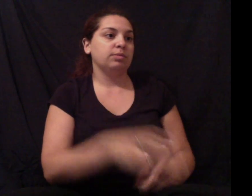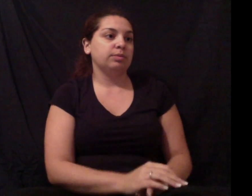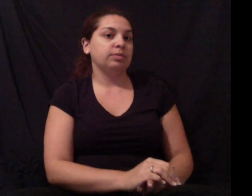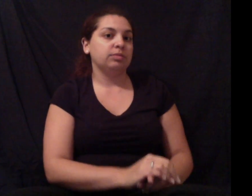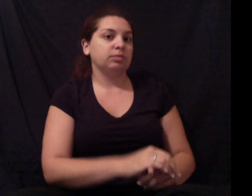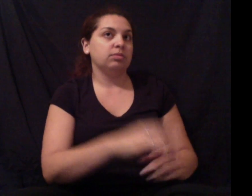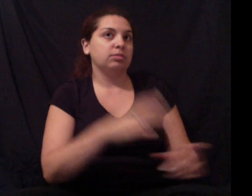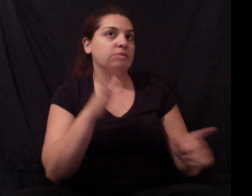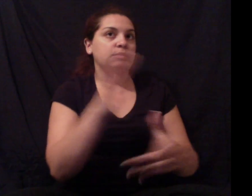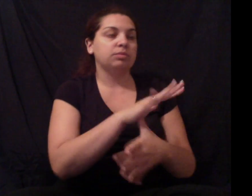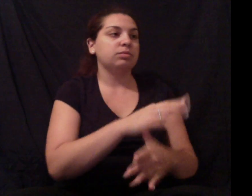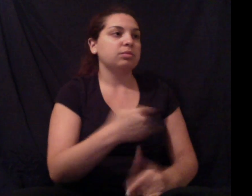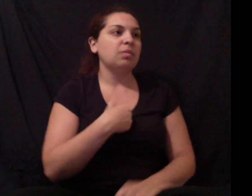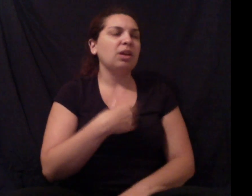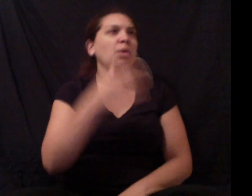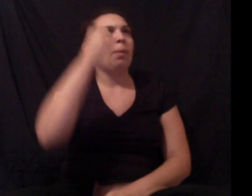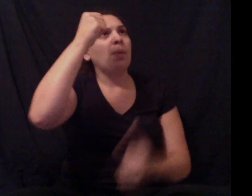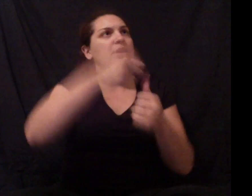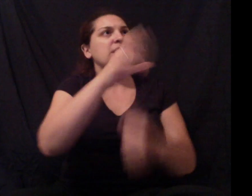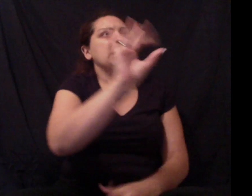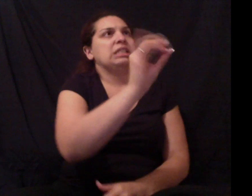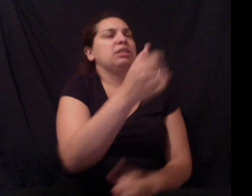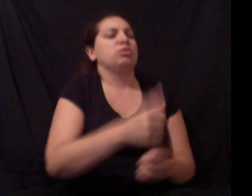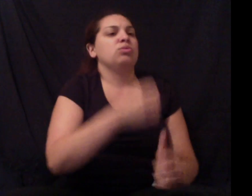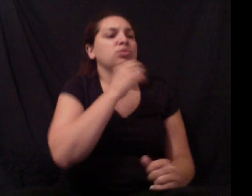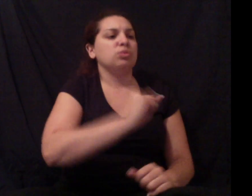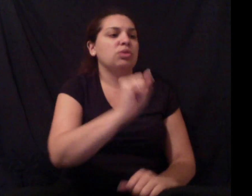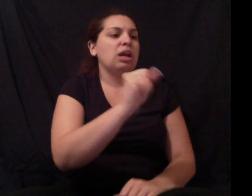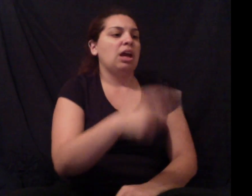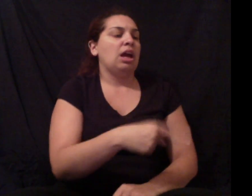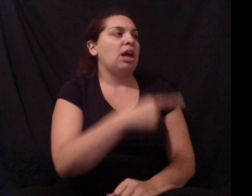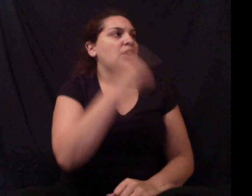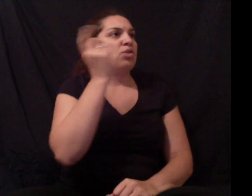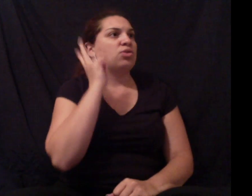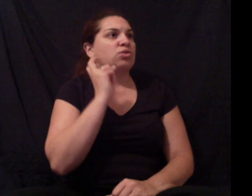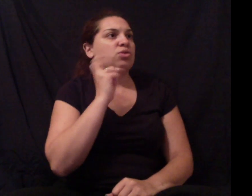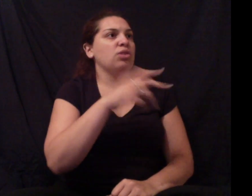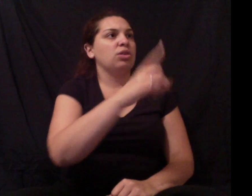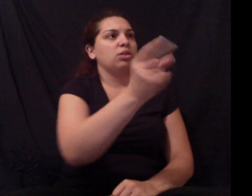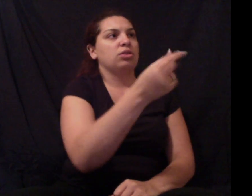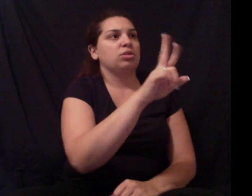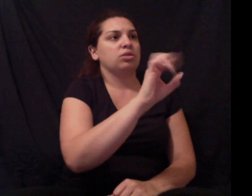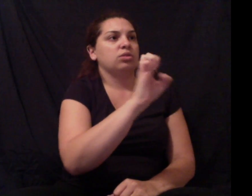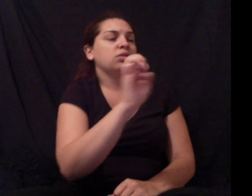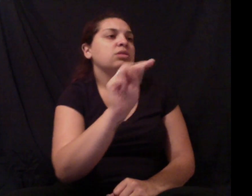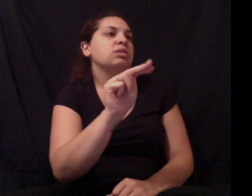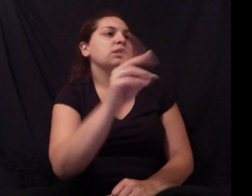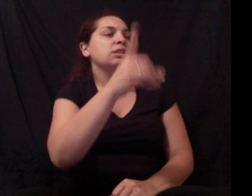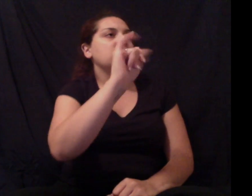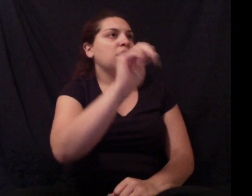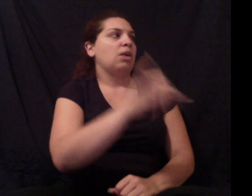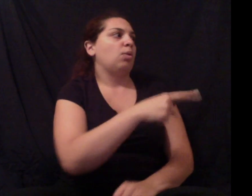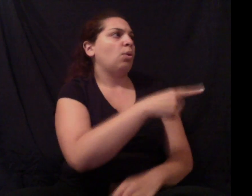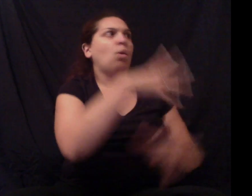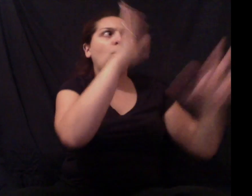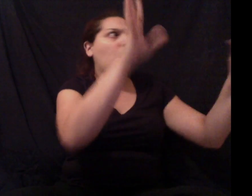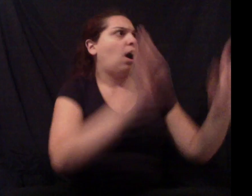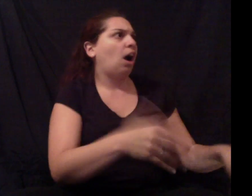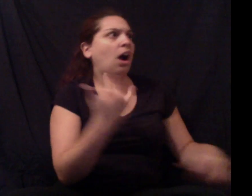years old and hearing a Green Day song come on MTV. And I was just like, that's awesome. So, it just from all